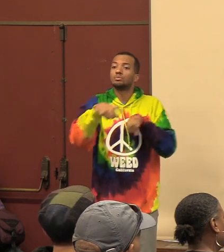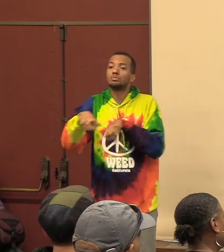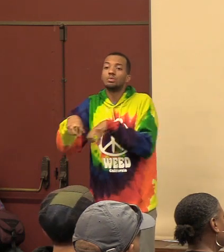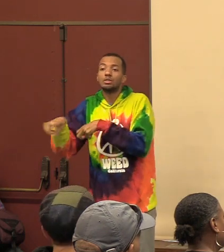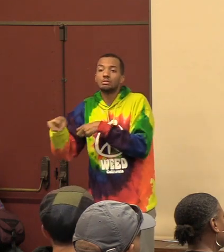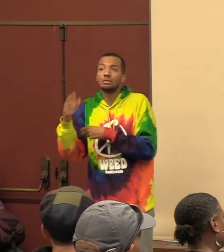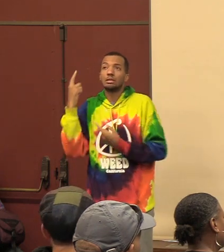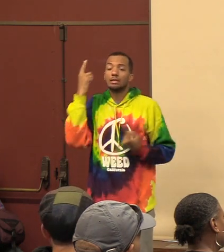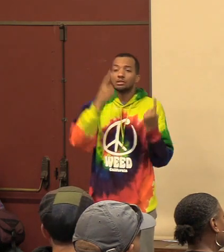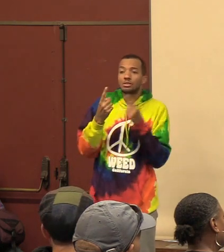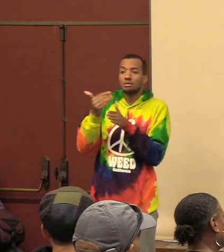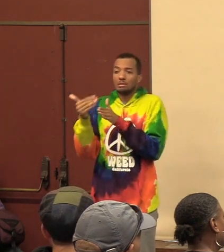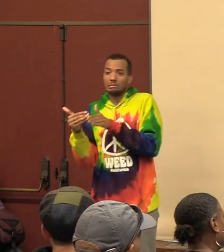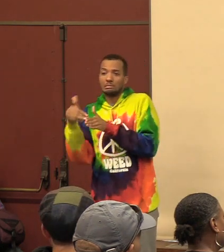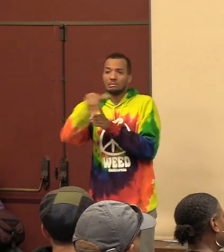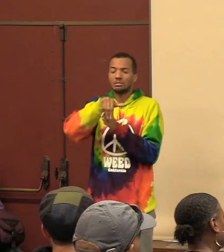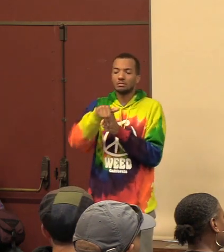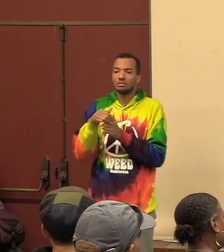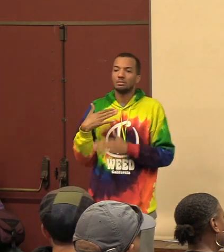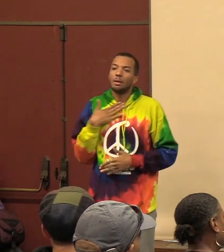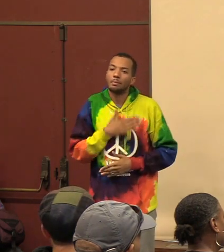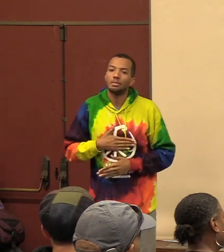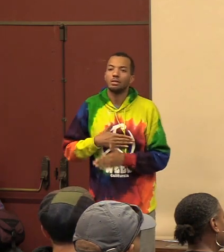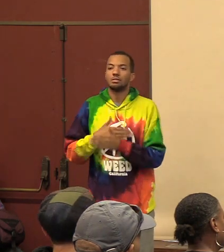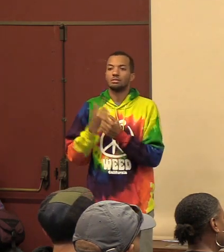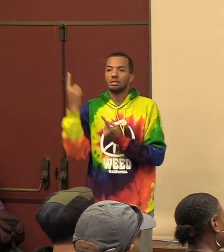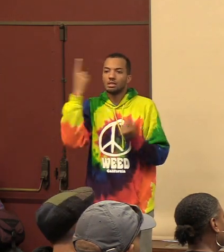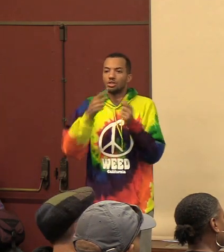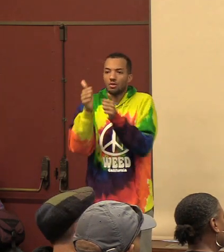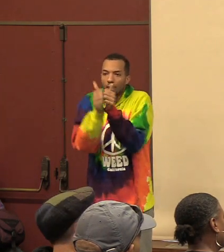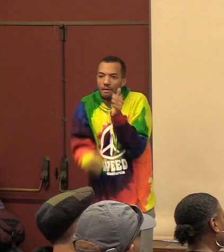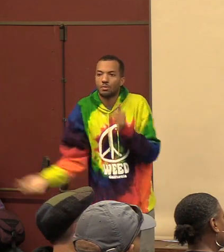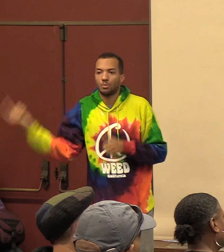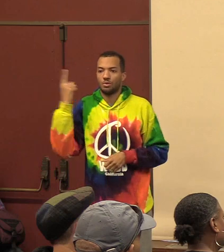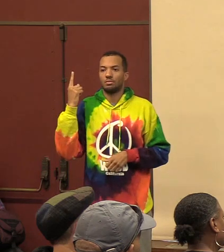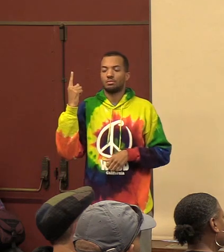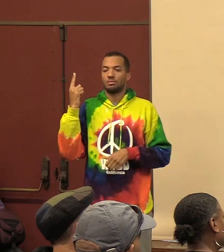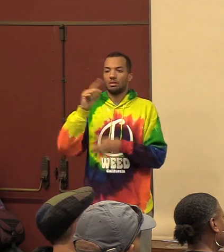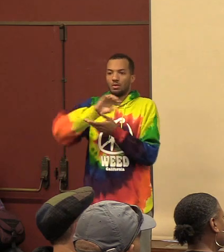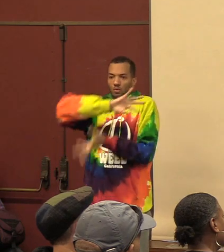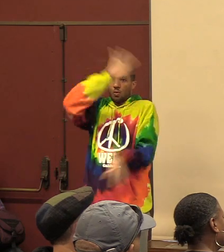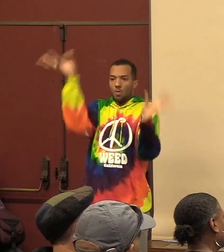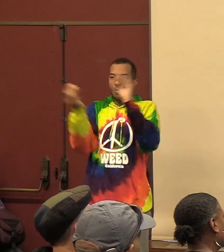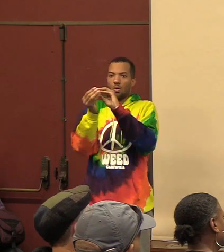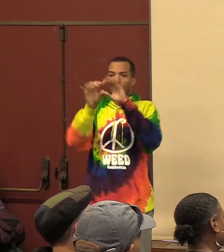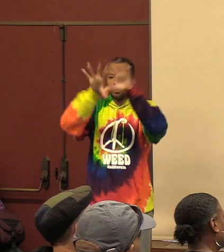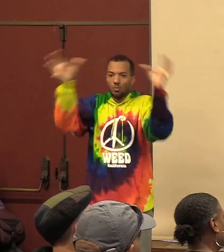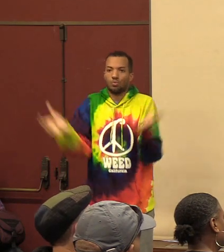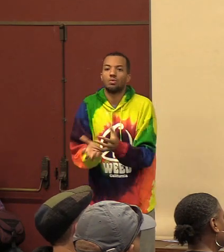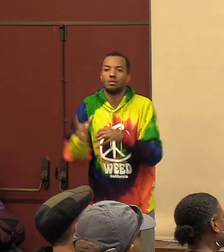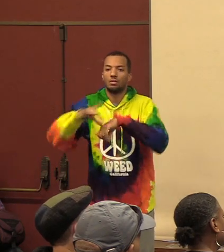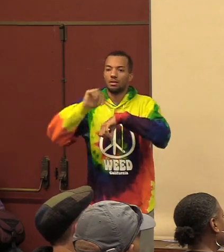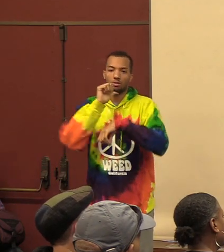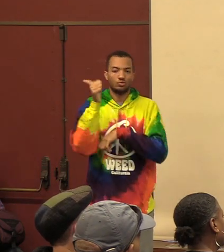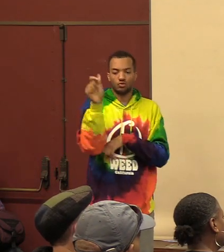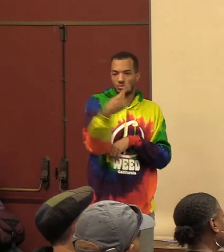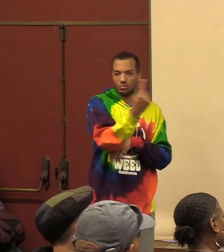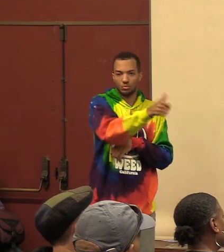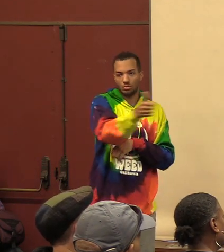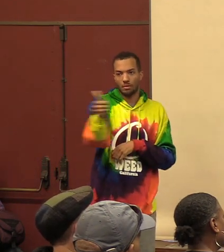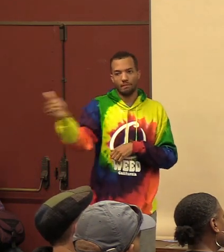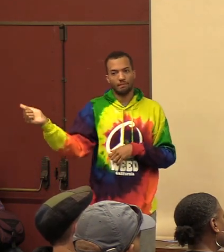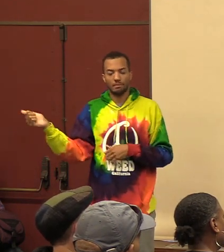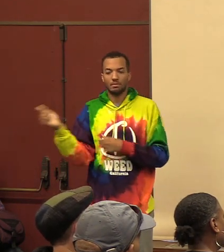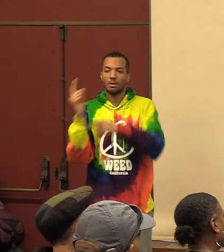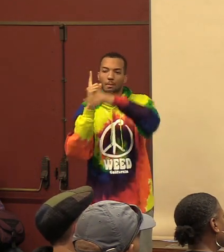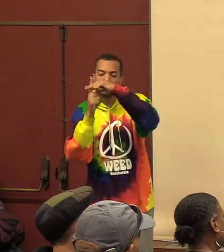or considering it, consider everybody. Consider the whole planet. Consider all of it. And consider the